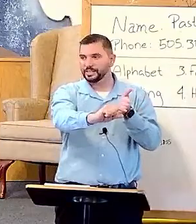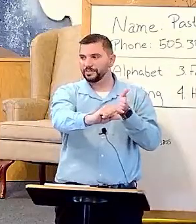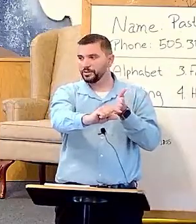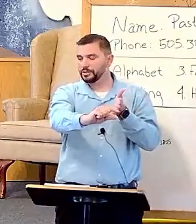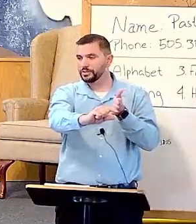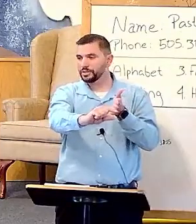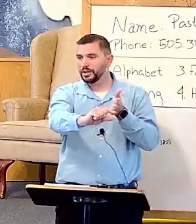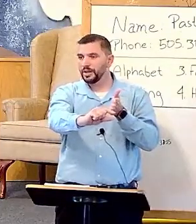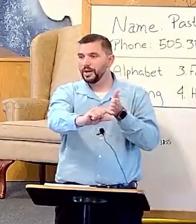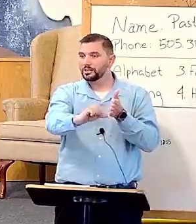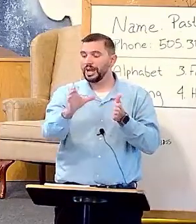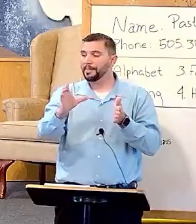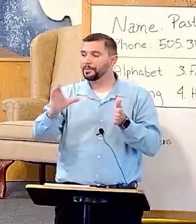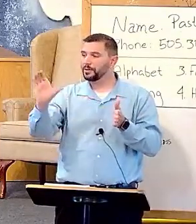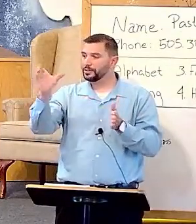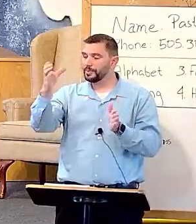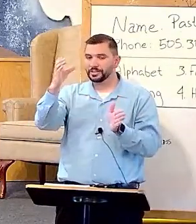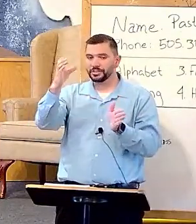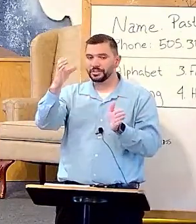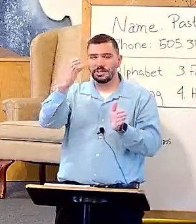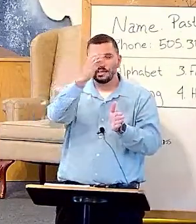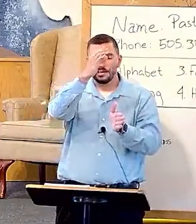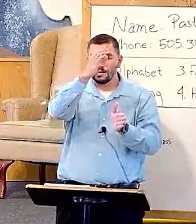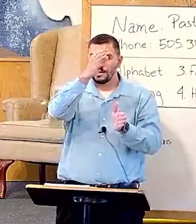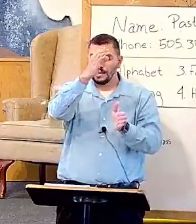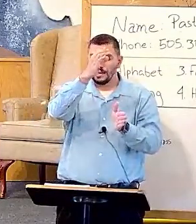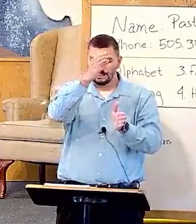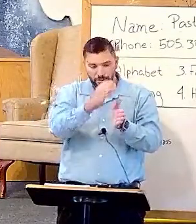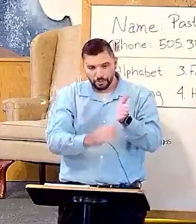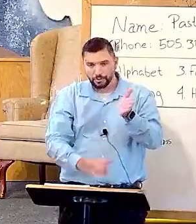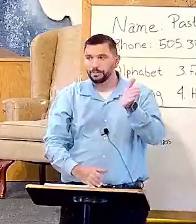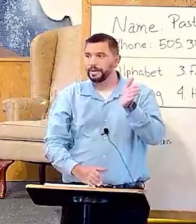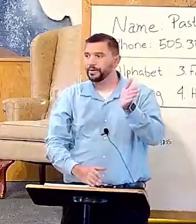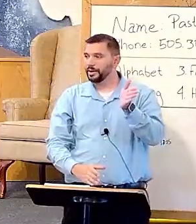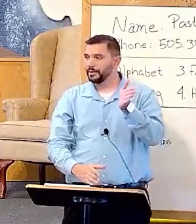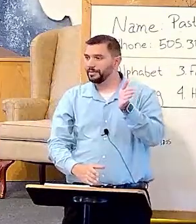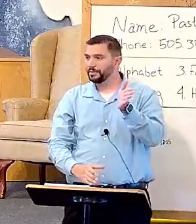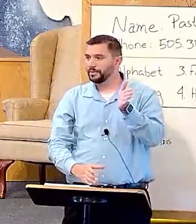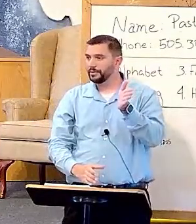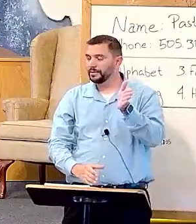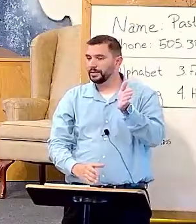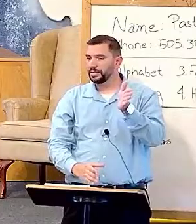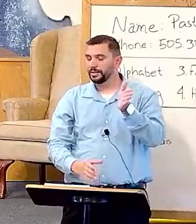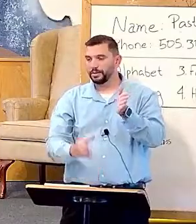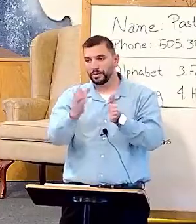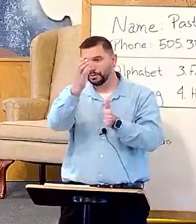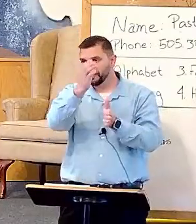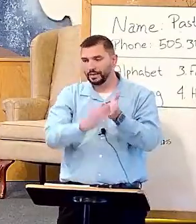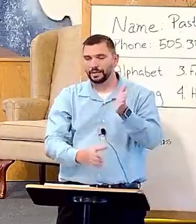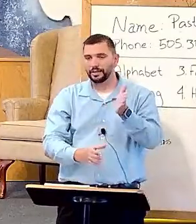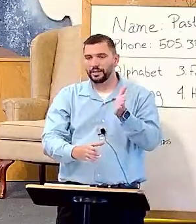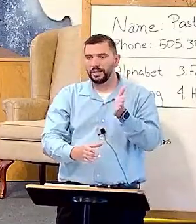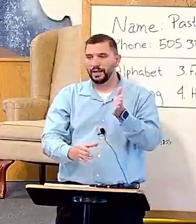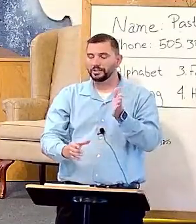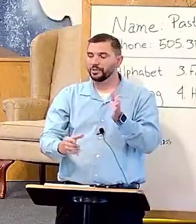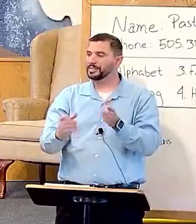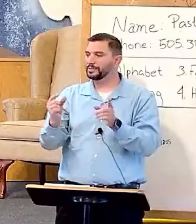verse. Chapter is you make a C, and it's the whole paragraph, or the whole thing. And so that's